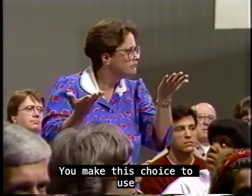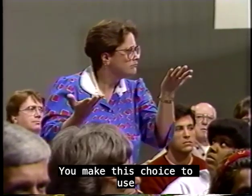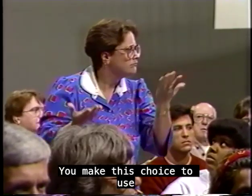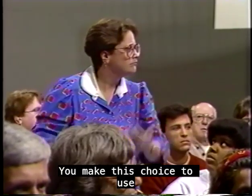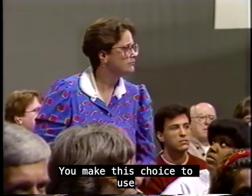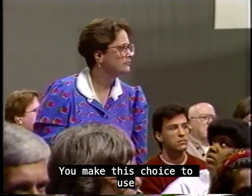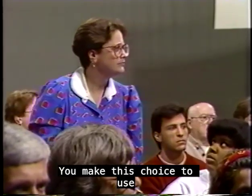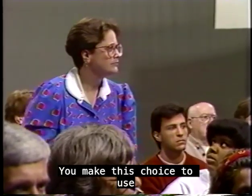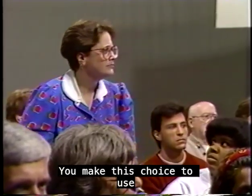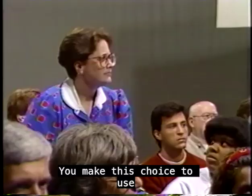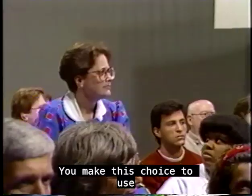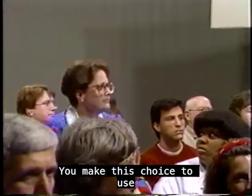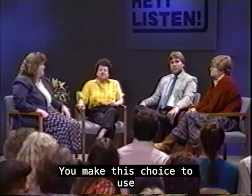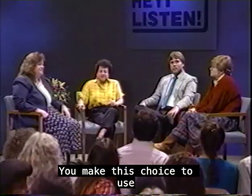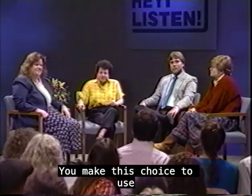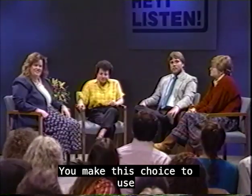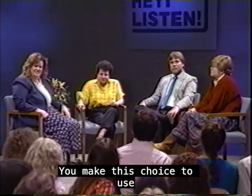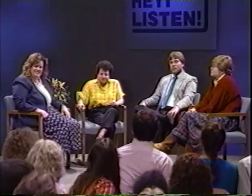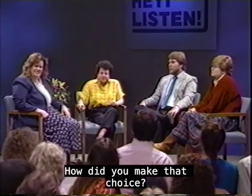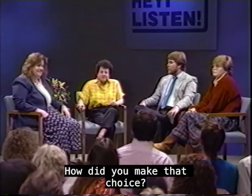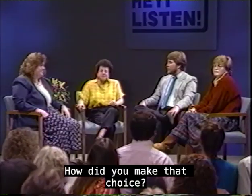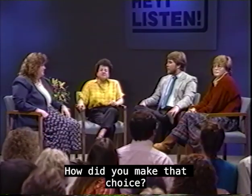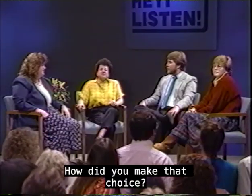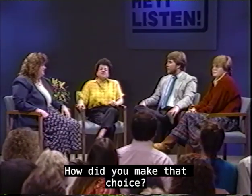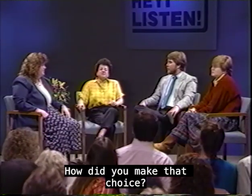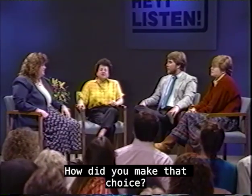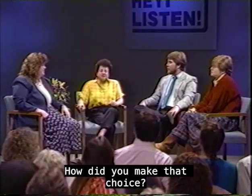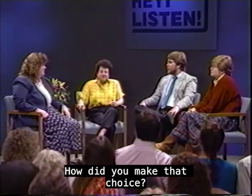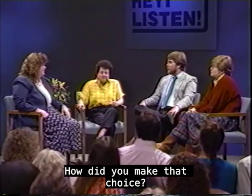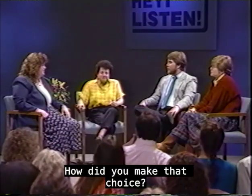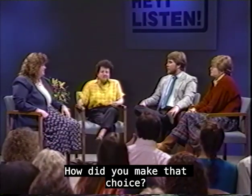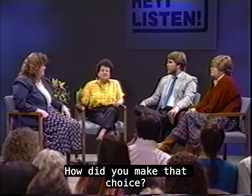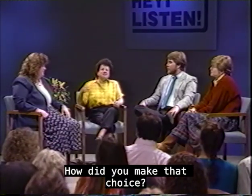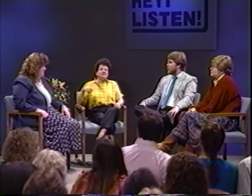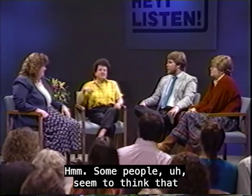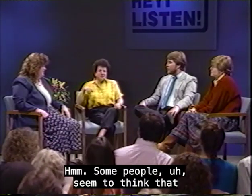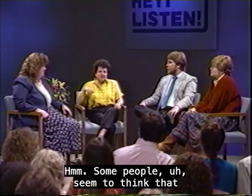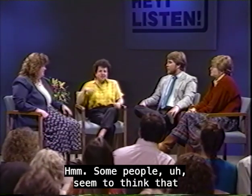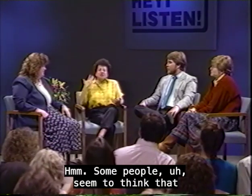use ASL as your language. How did you make that choice? What is this choice?